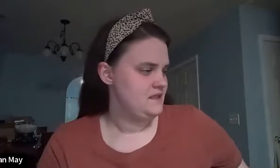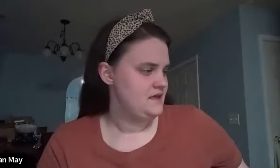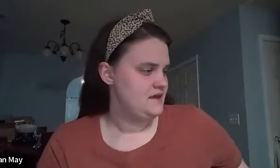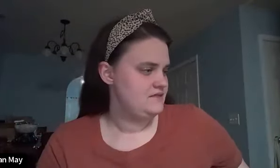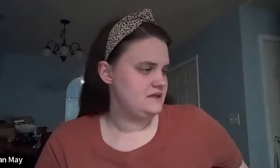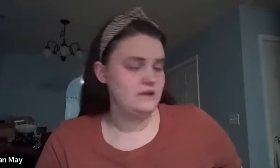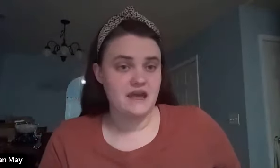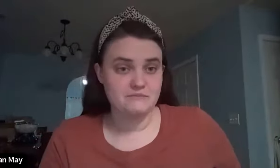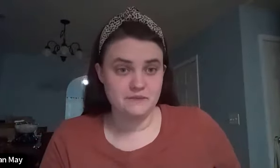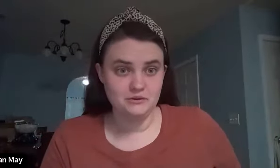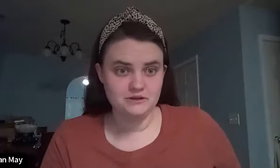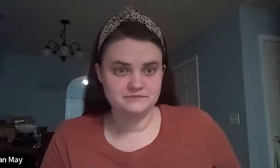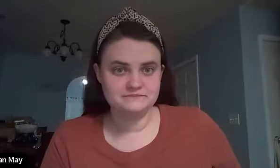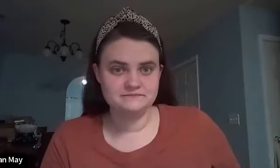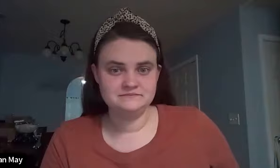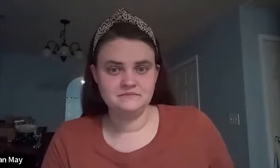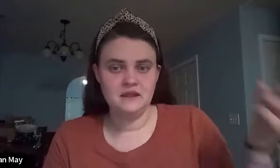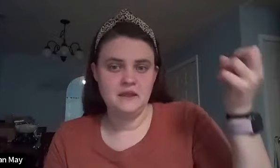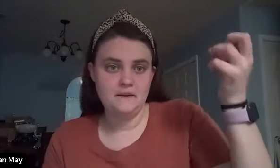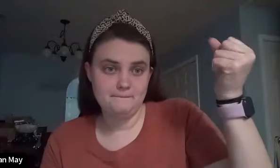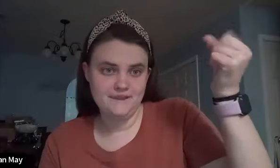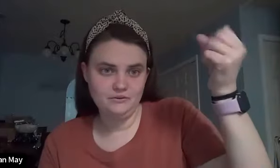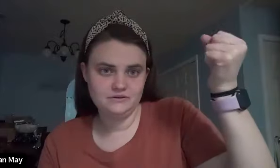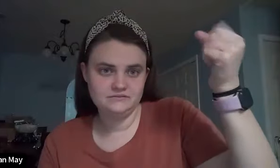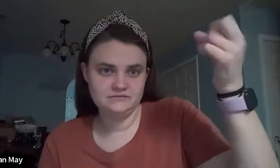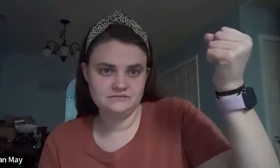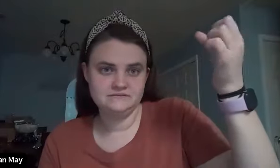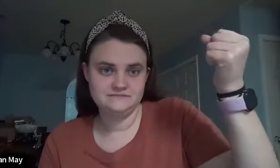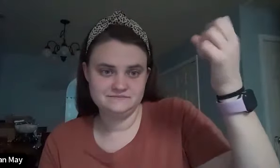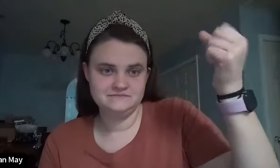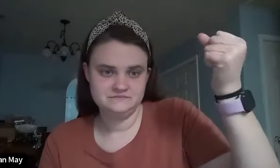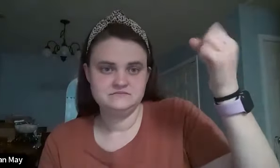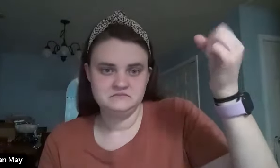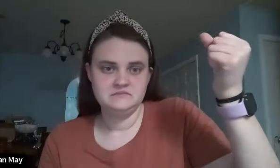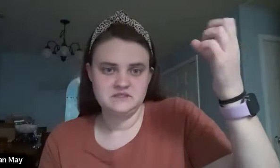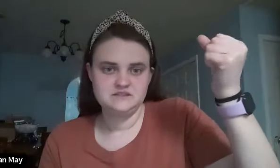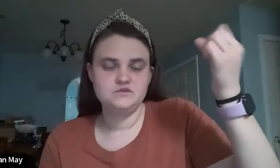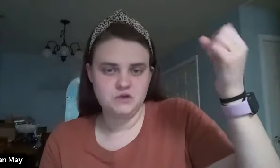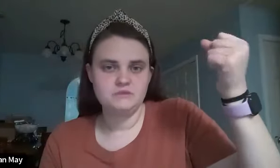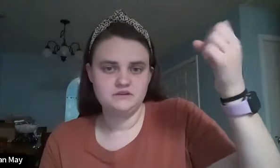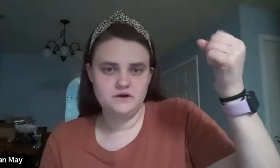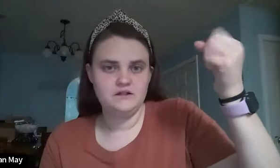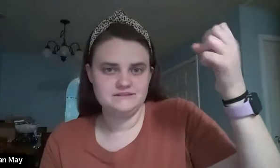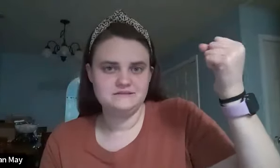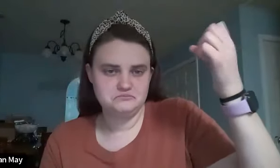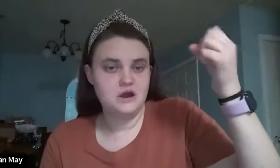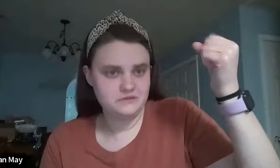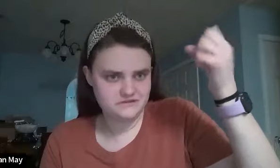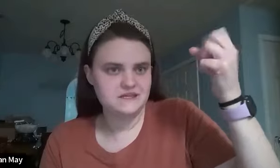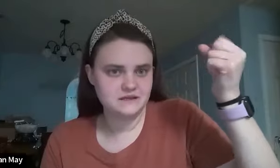Then we have milk. This is one probably you've all probably seen,